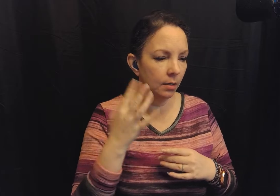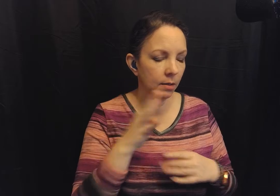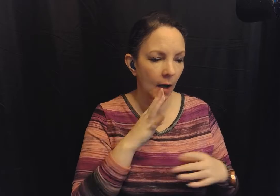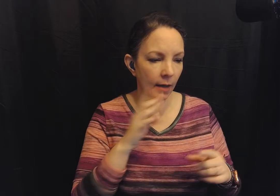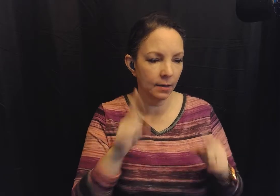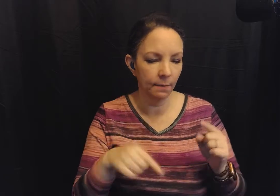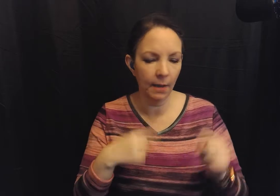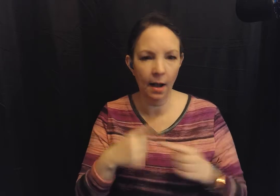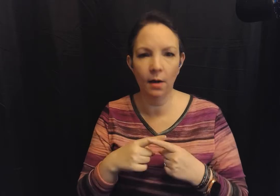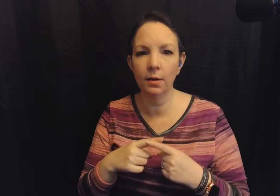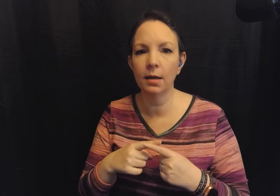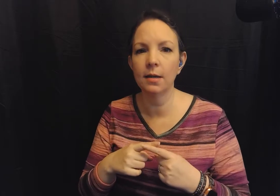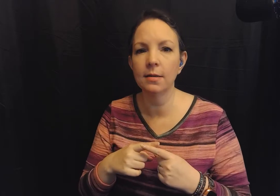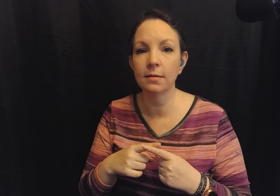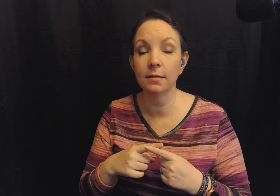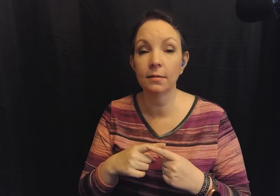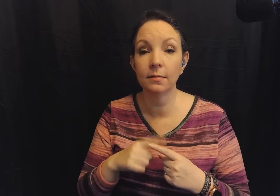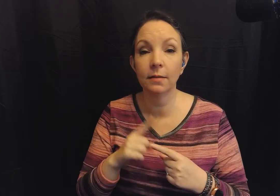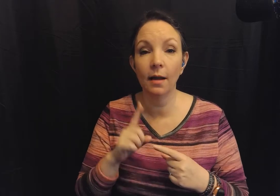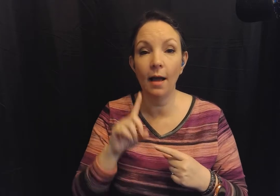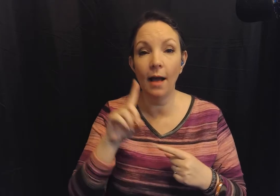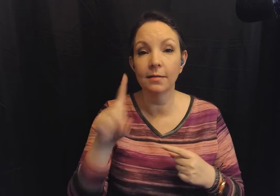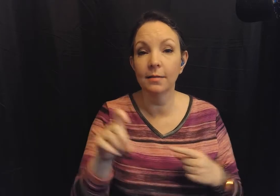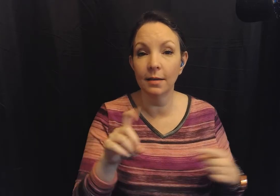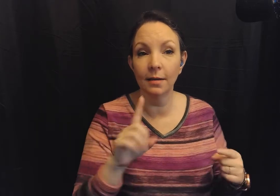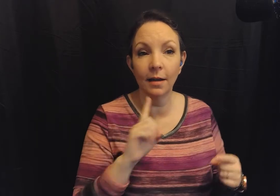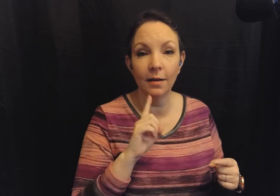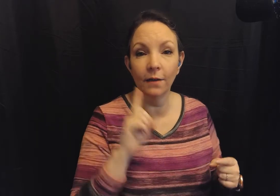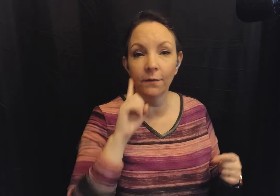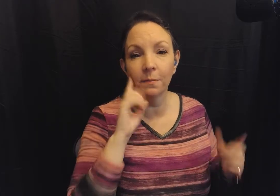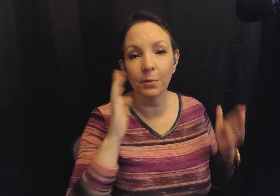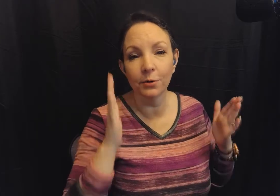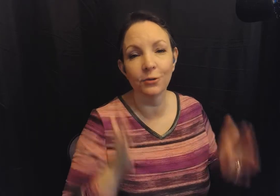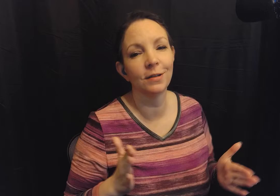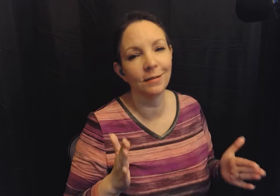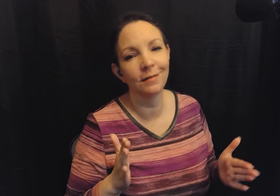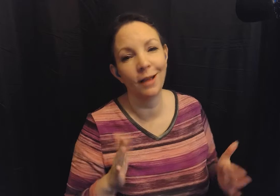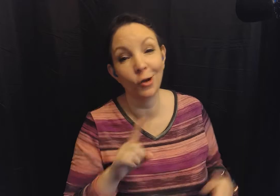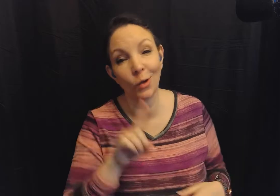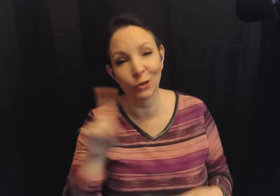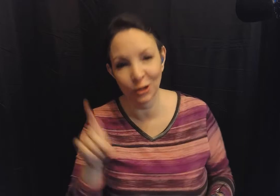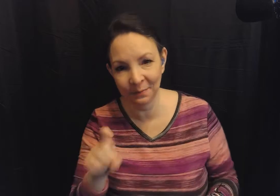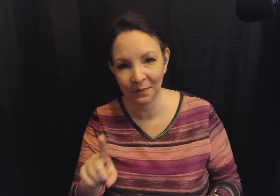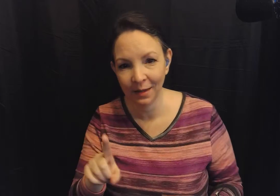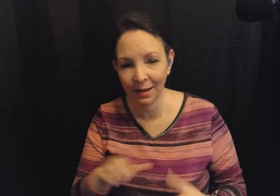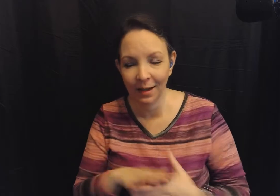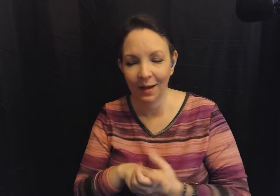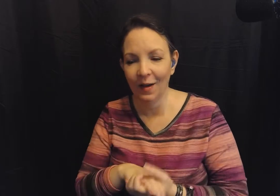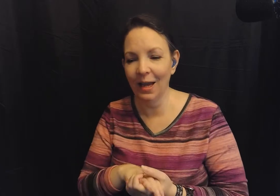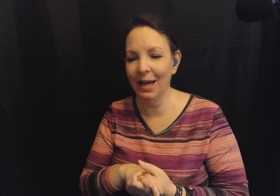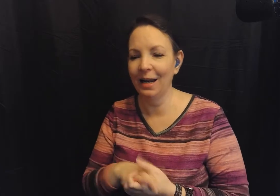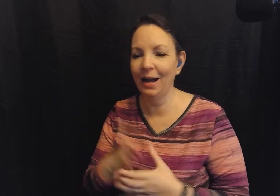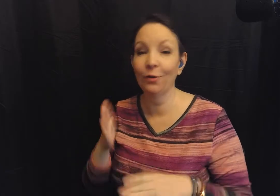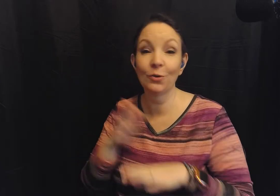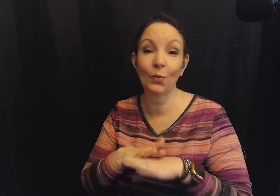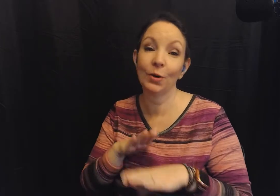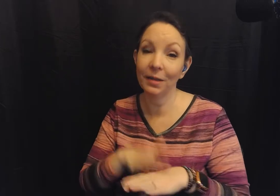talked about is asking a deaf person a question. And I always warn them because